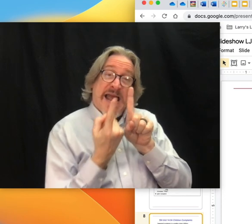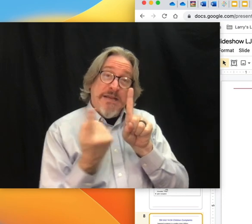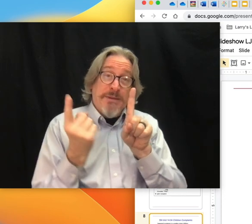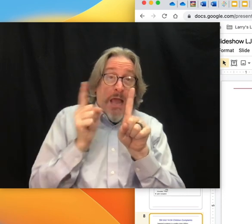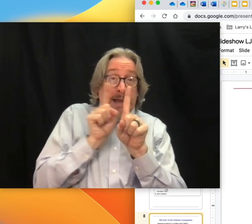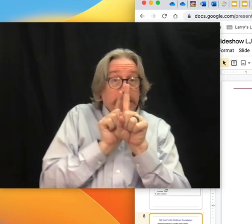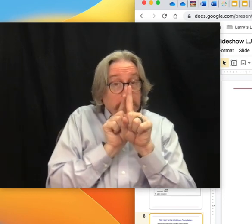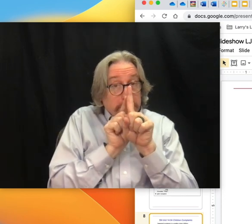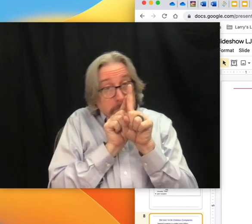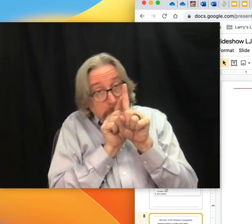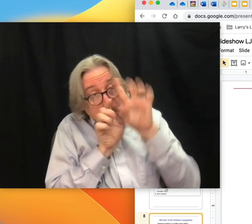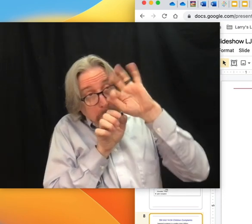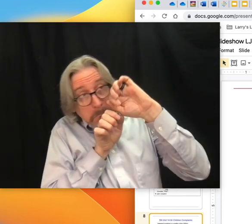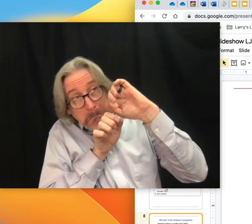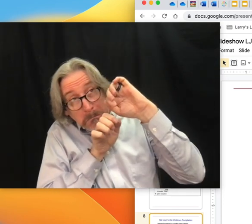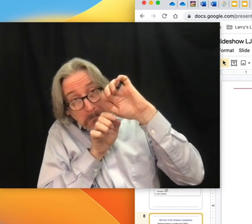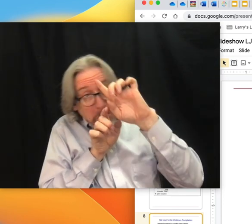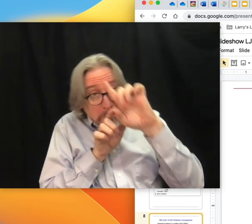hide behind.